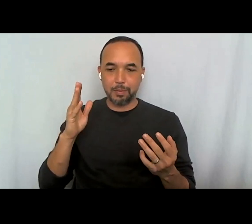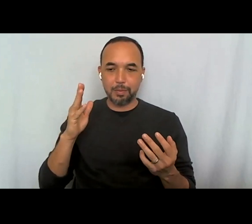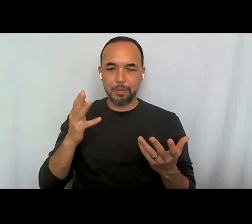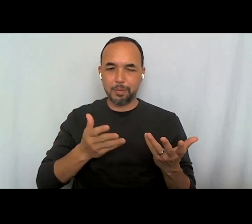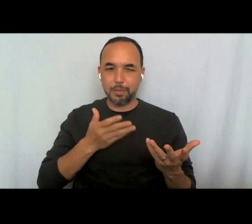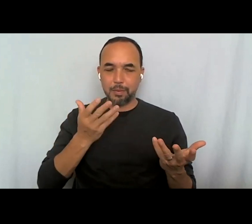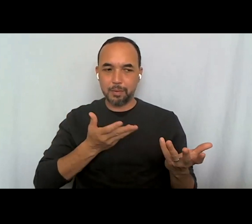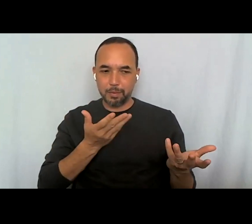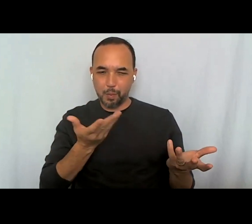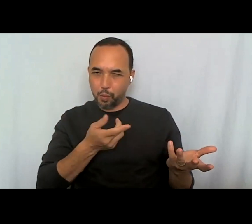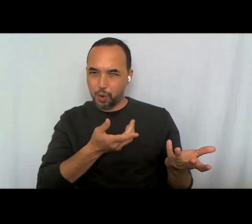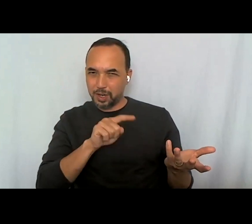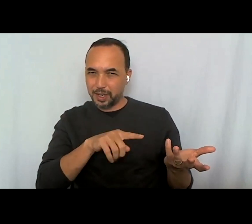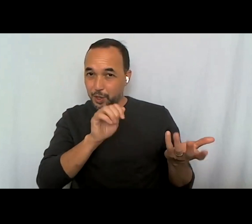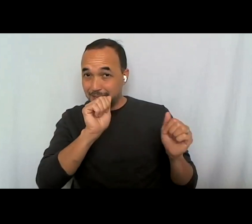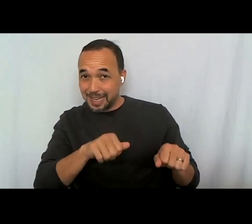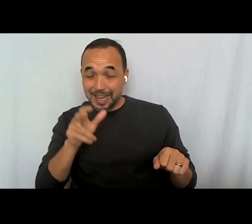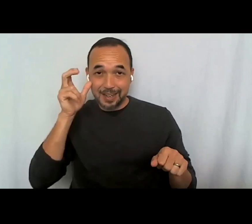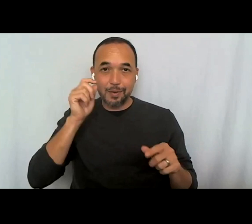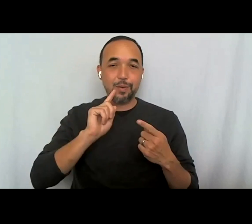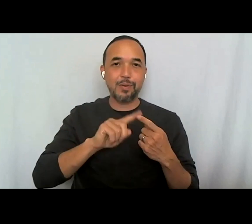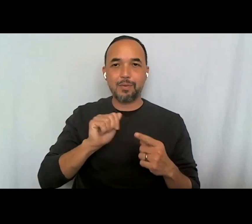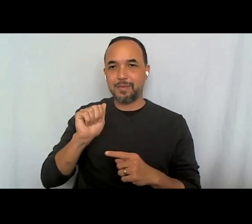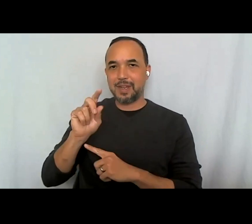what he could hear until his ABR.